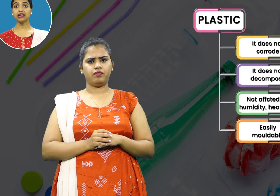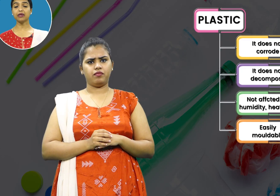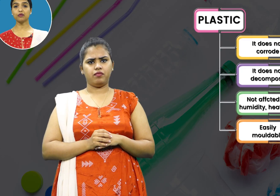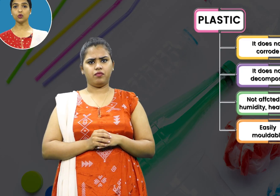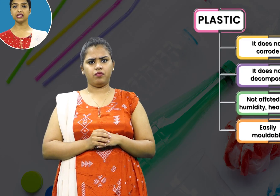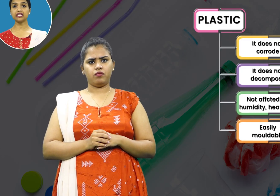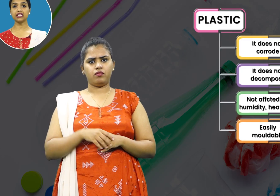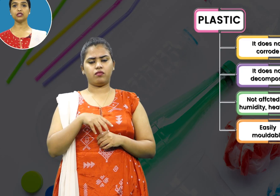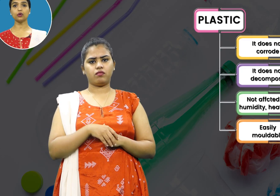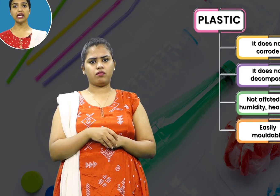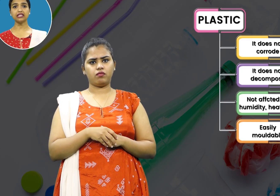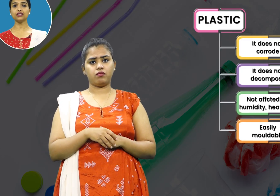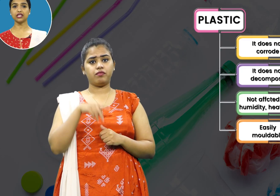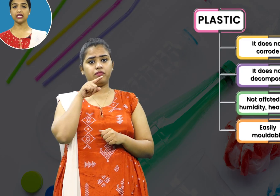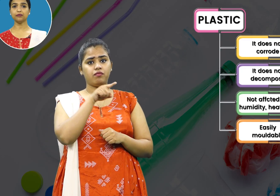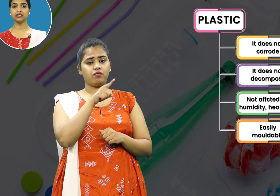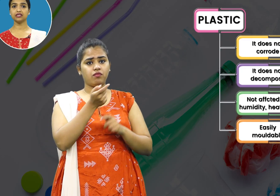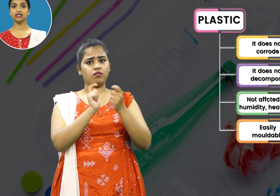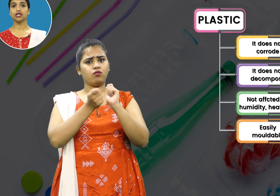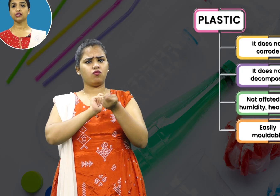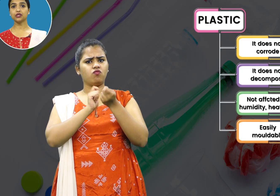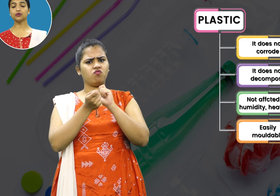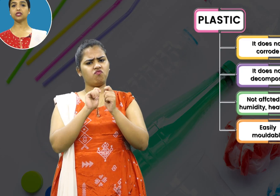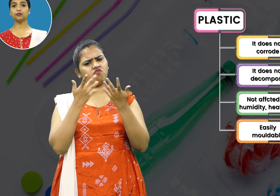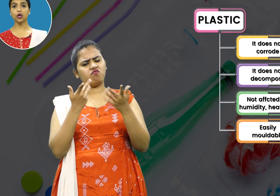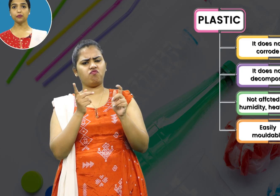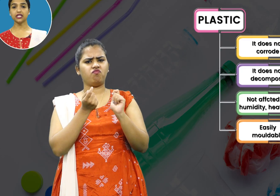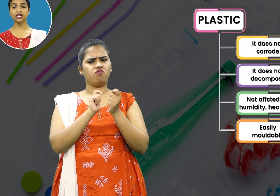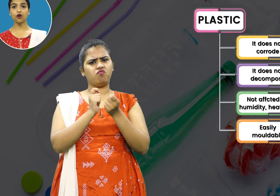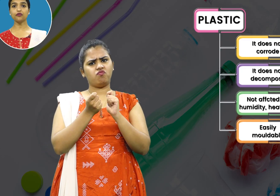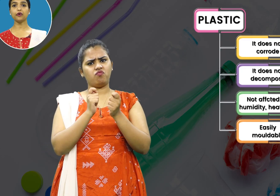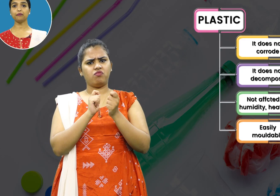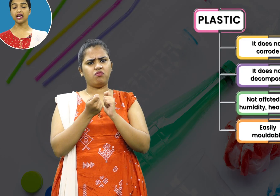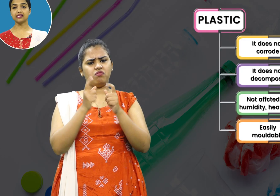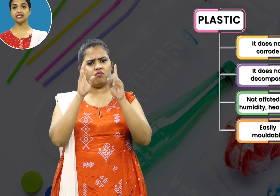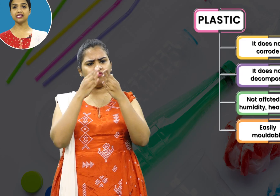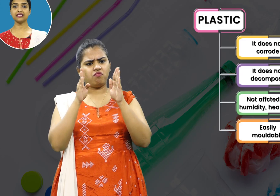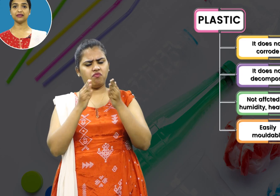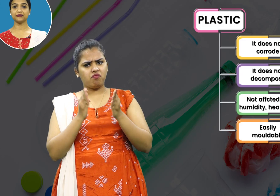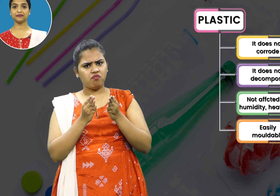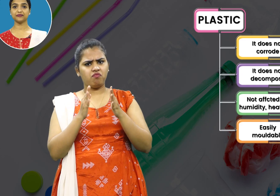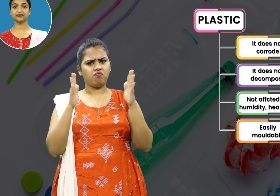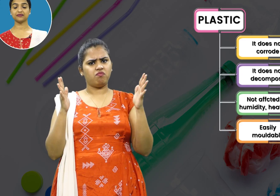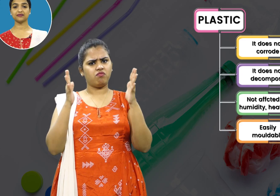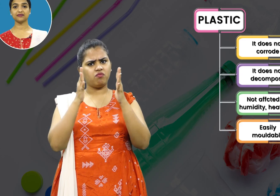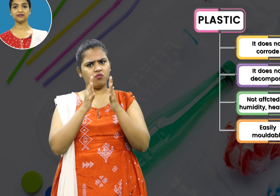It can be molded into any shape due to the property of plasticity.